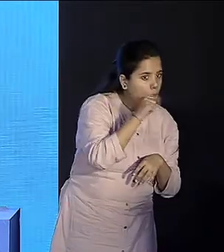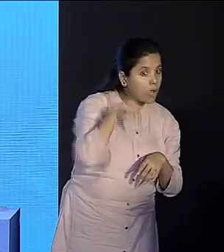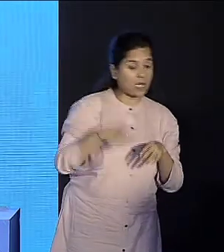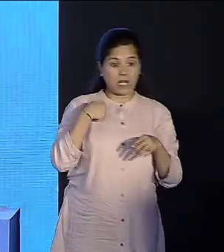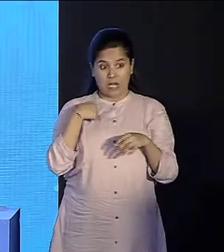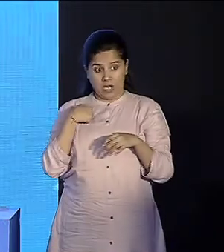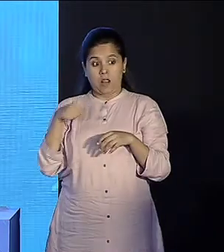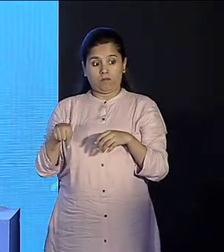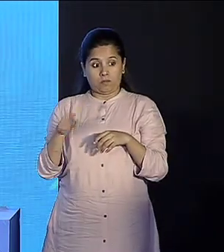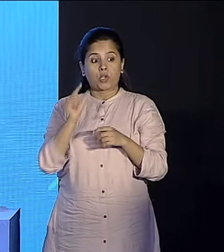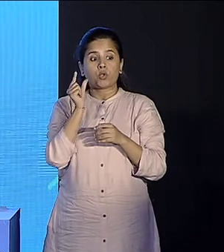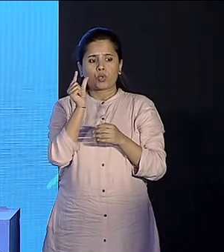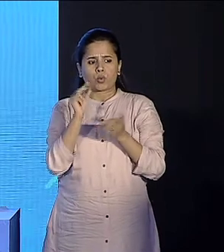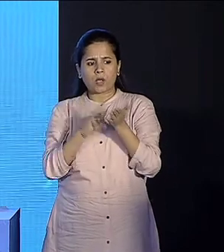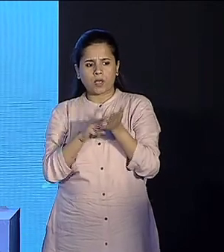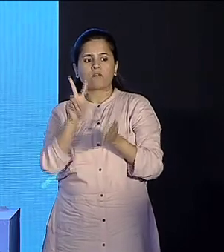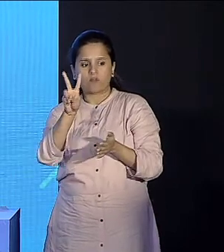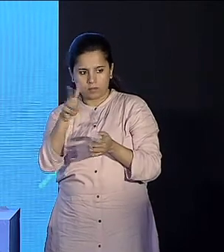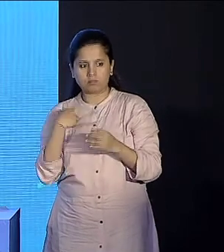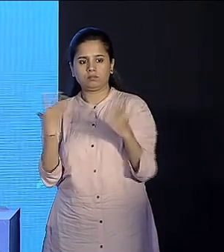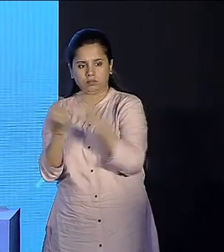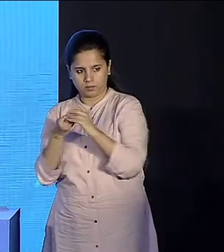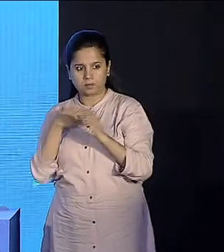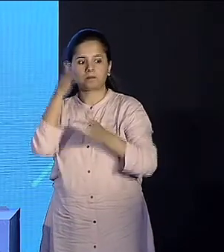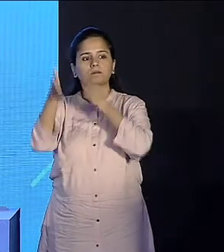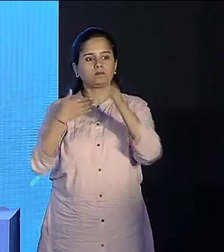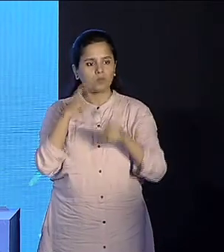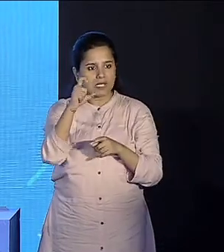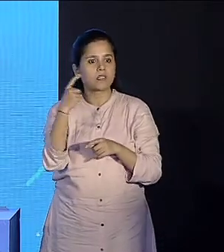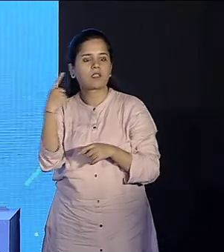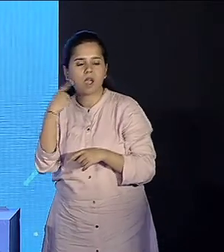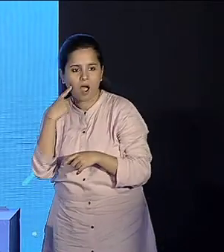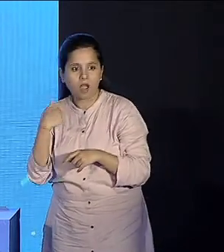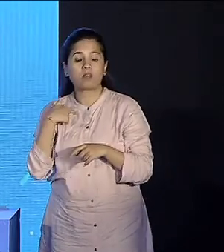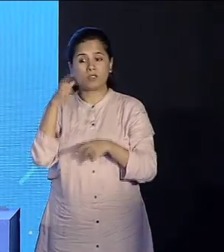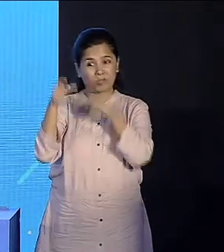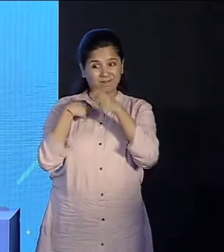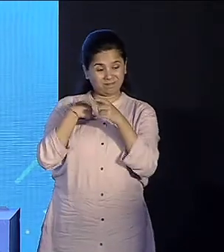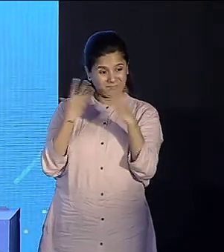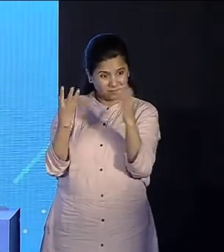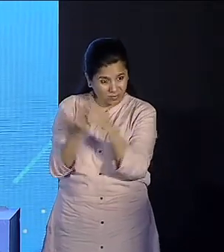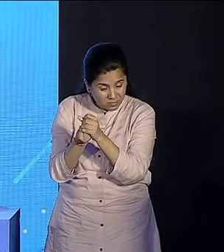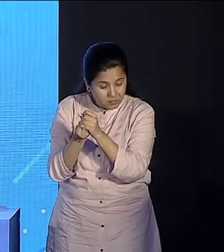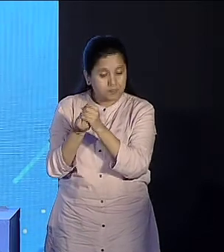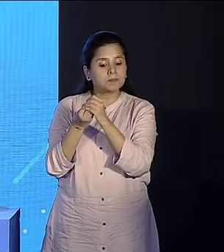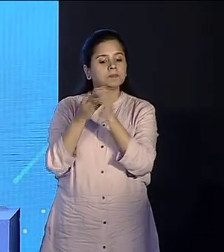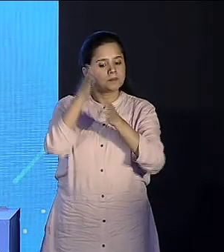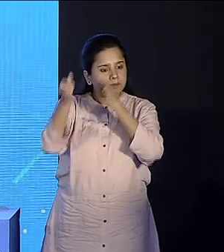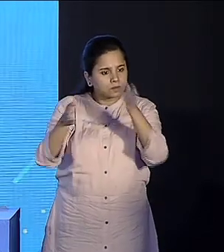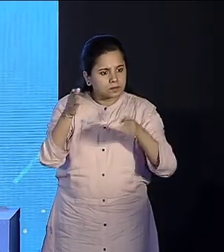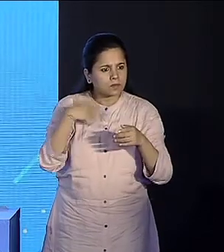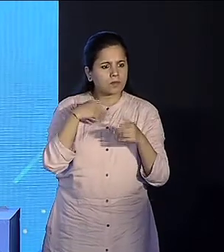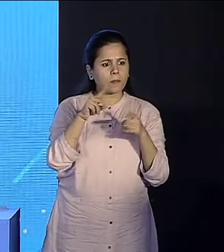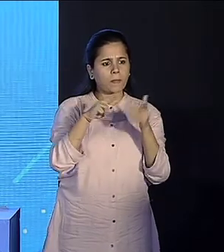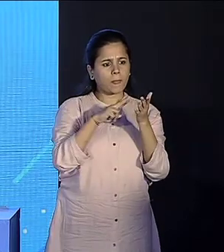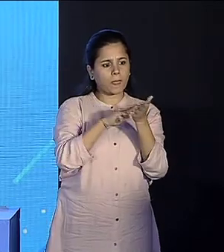with the UNV this year. We have been accessibility partners to CII, the Auto Expo, the NH7 Weekender, the Jaipur Literary